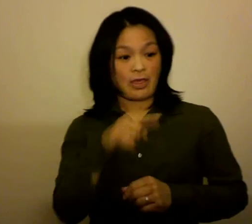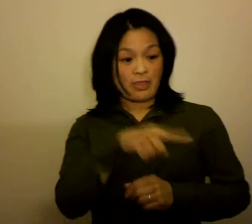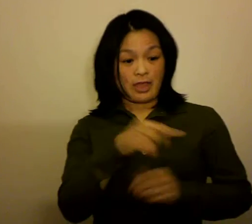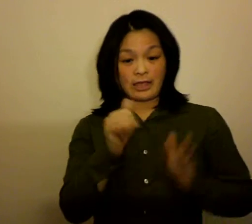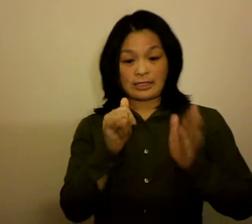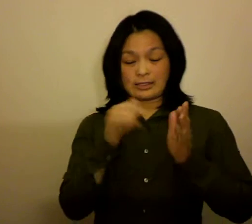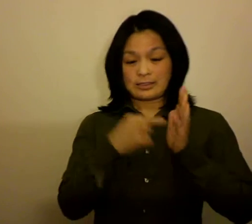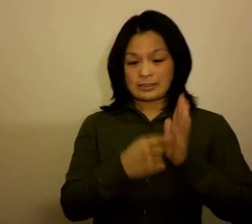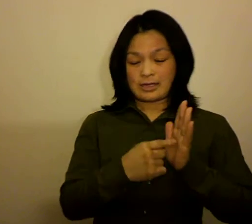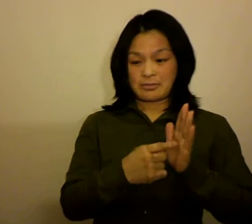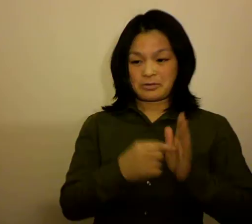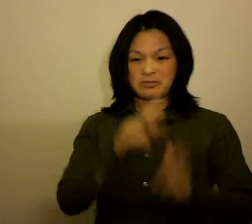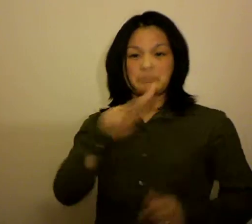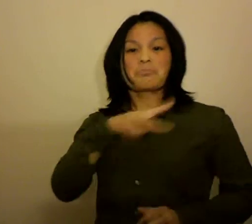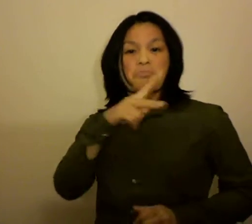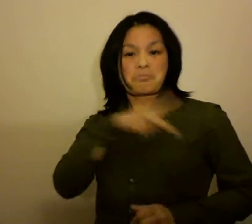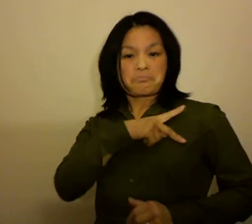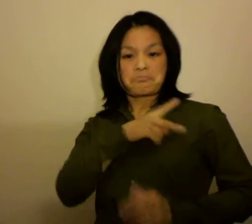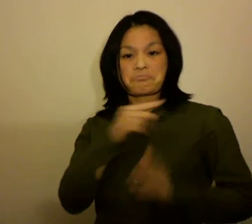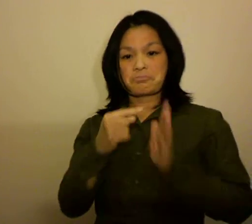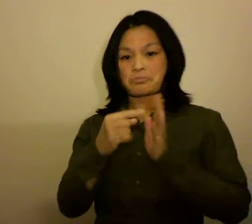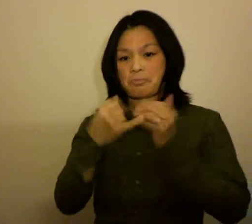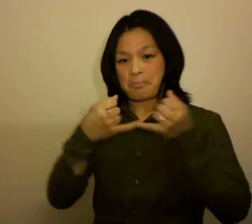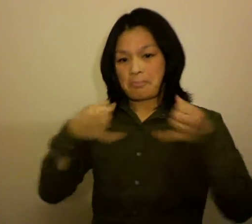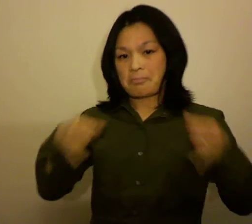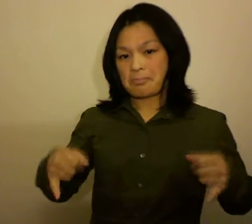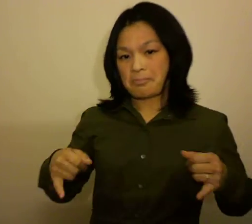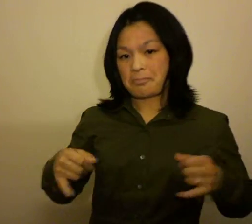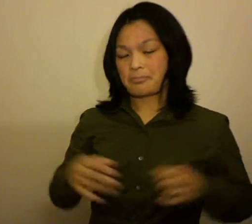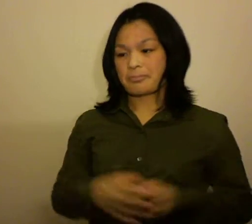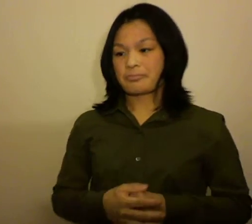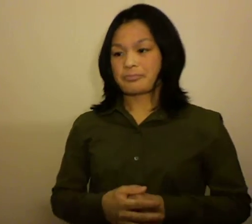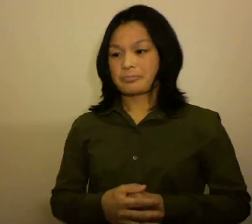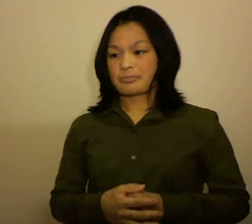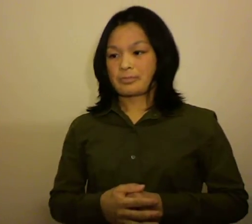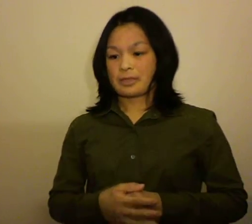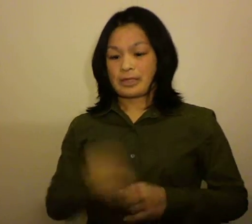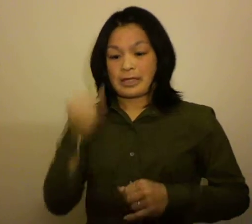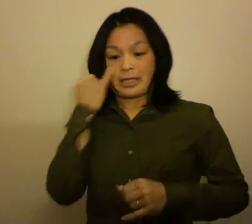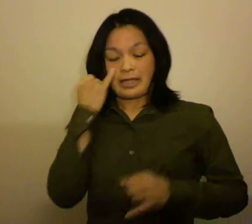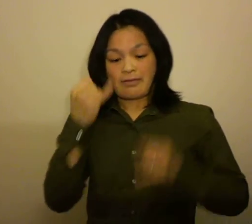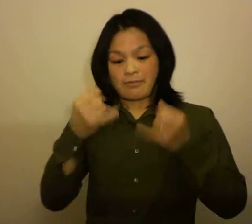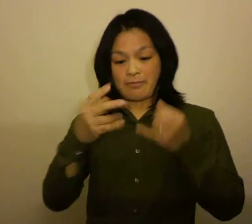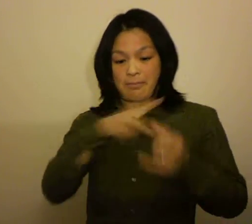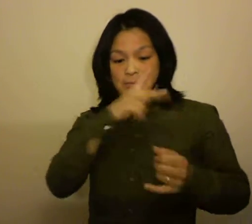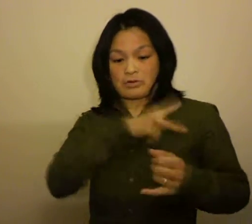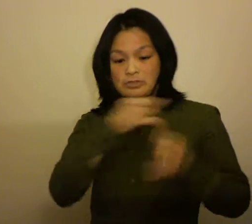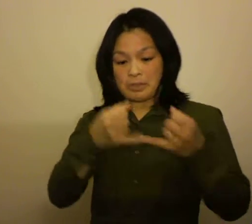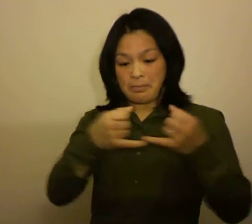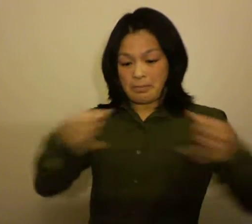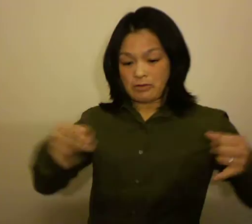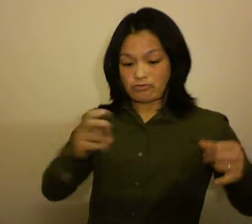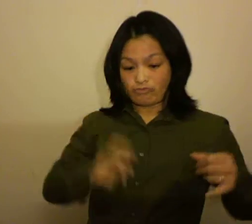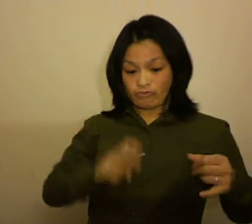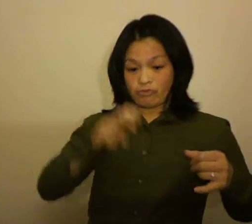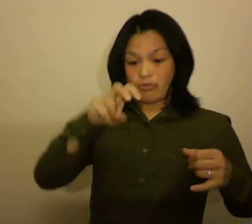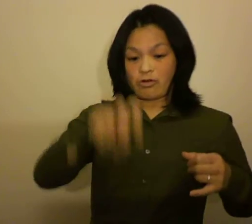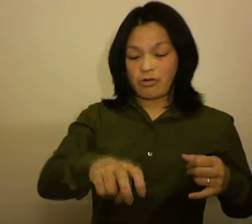personal boundaries. We know that personal boundaries have been crossed when somebody gets too close, either with their